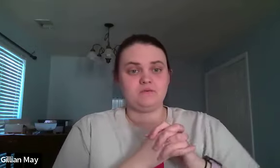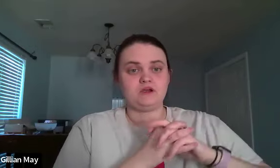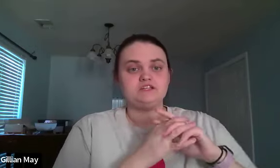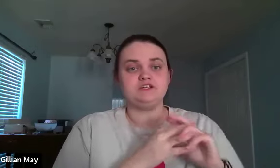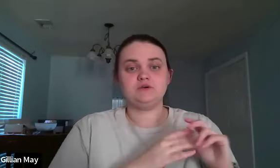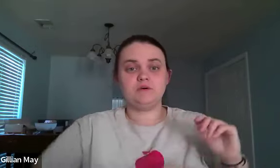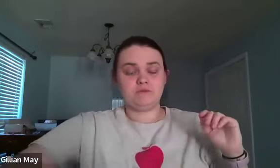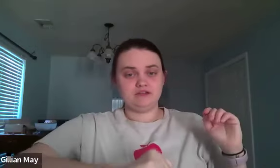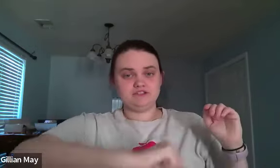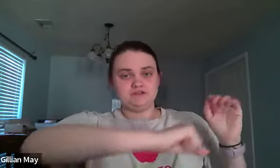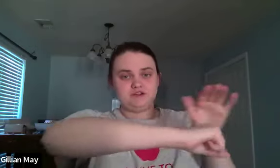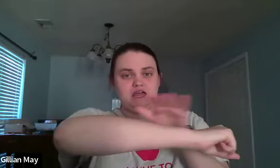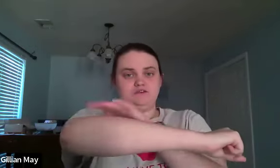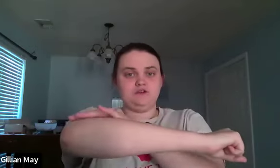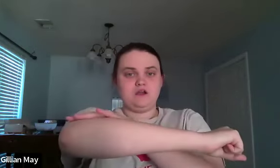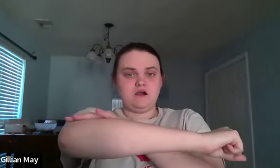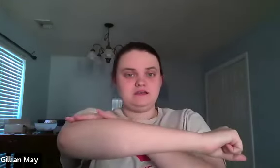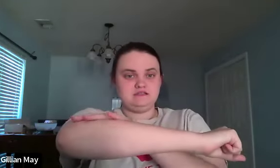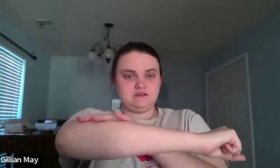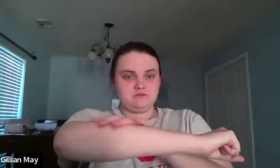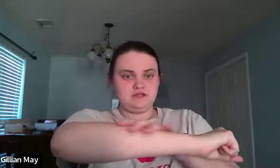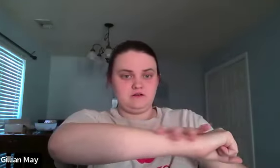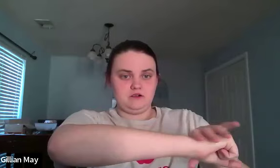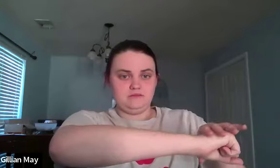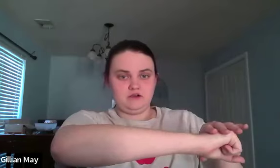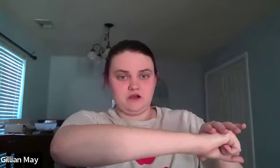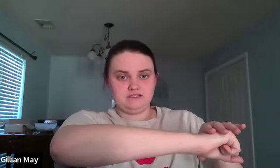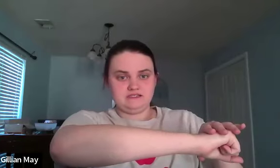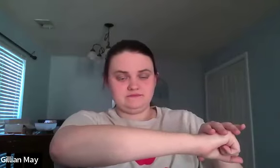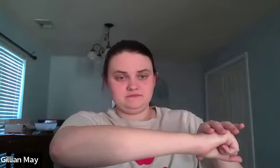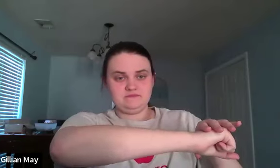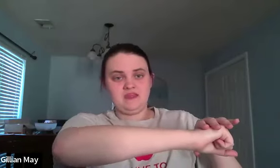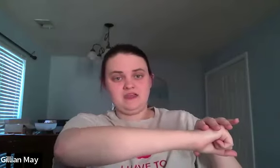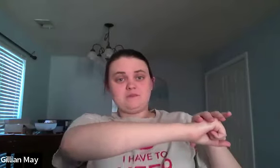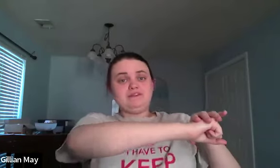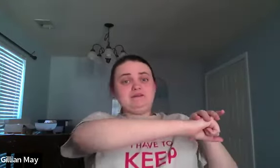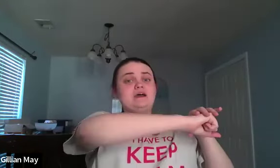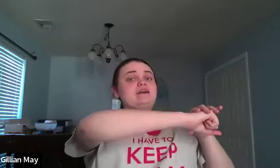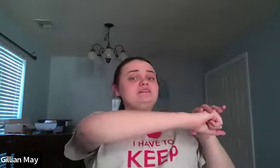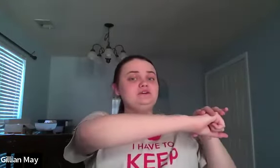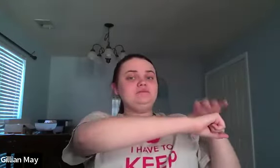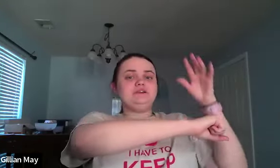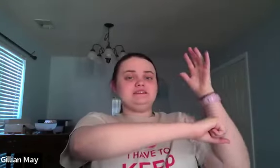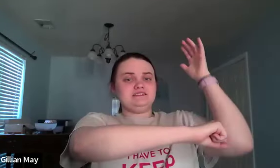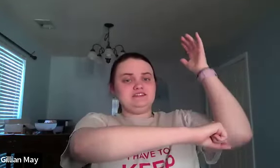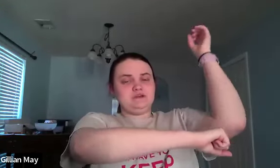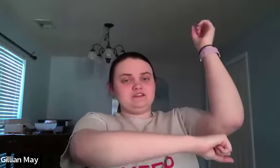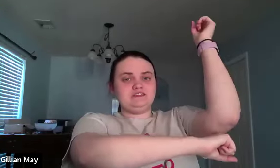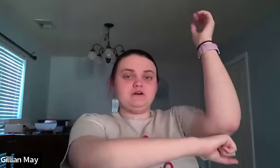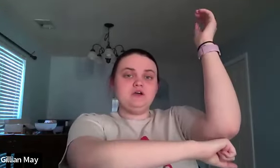going to do, what you'll do is you're going to have your non-dominant arm across. I'm going to lean back a little because you can see it all.